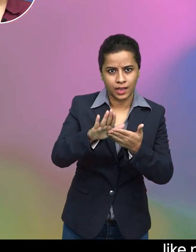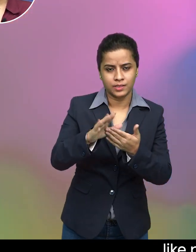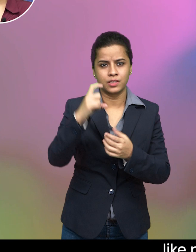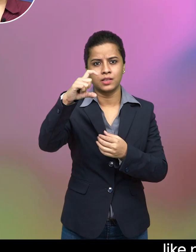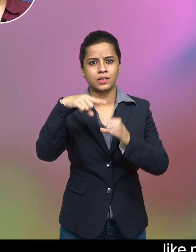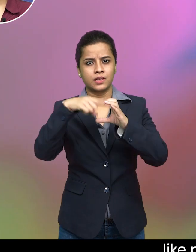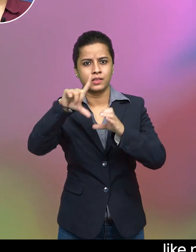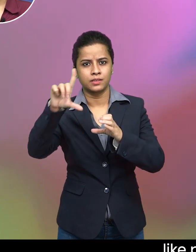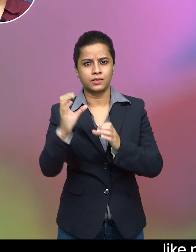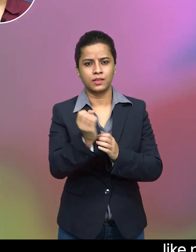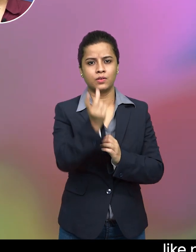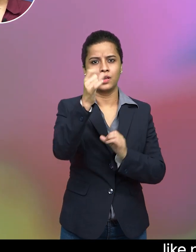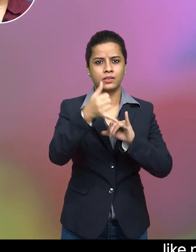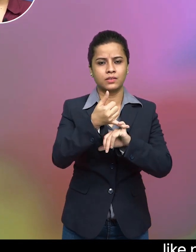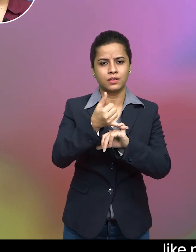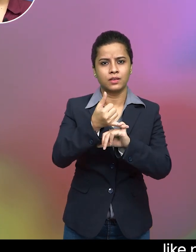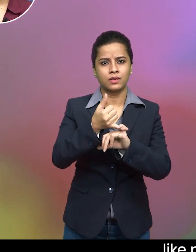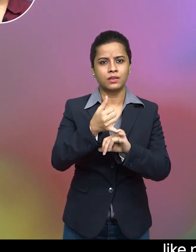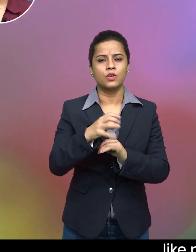fats, etc.